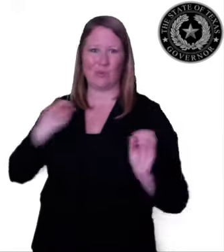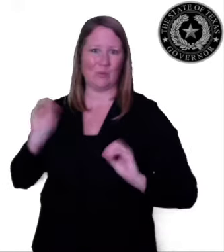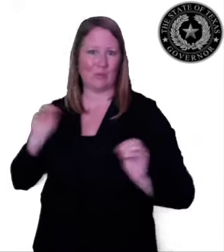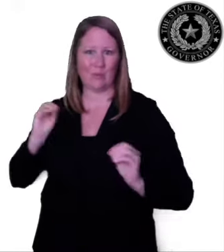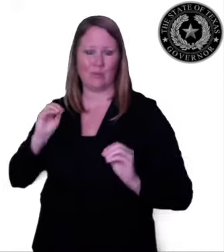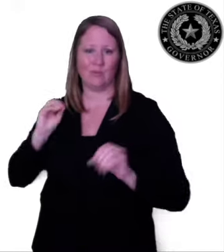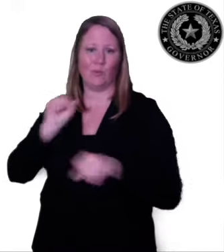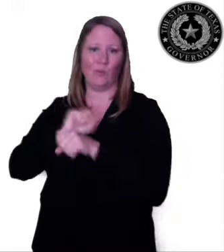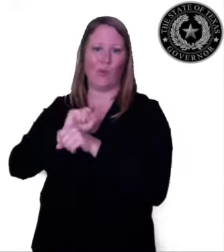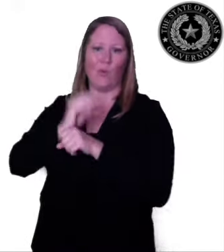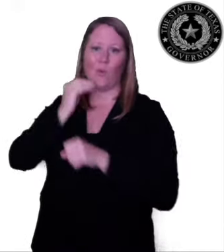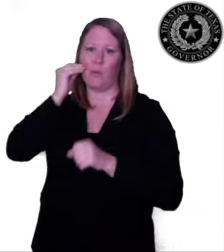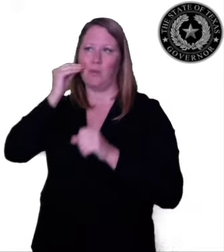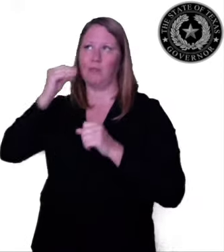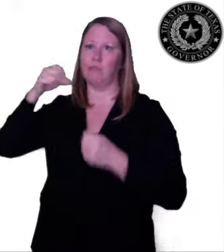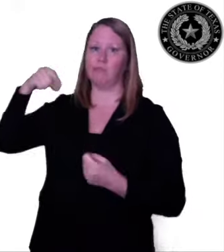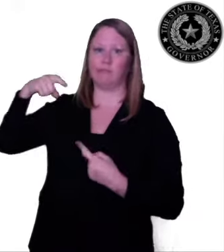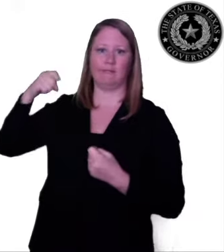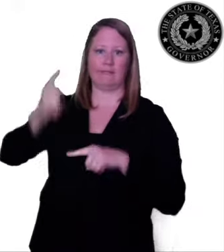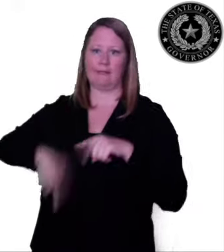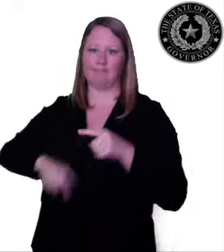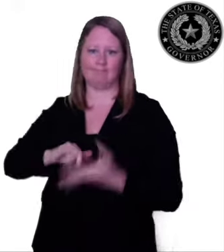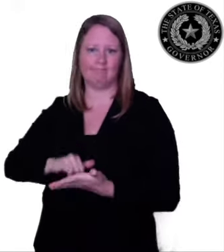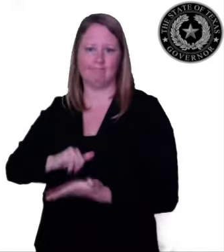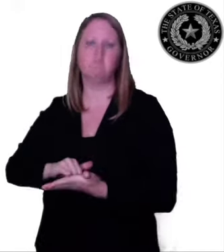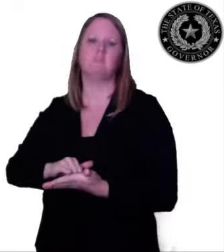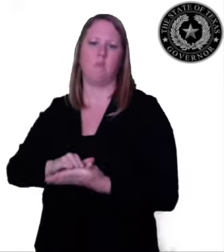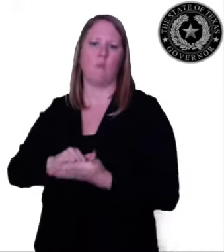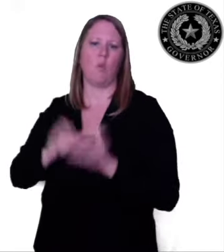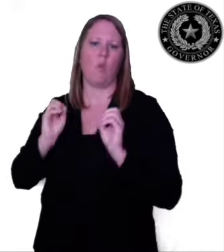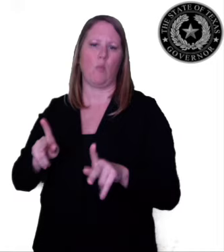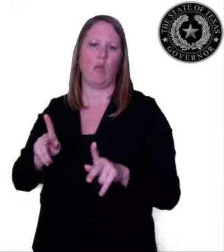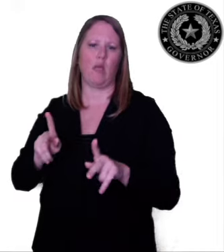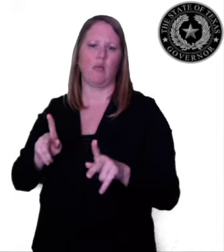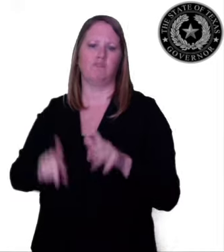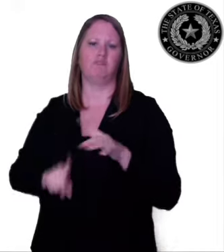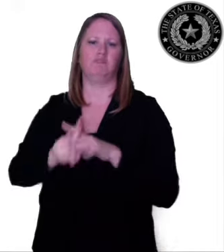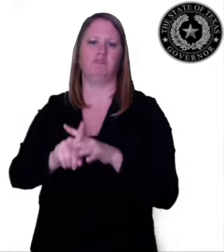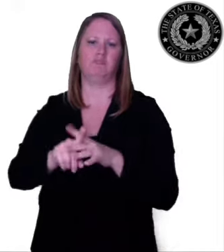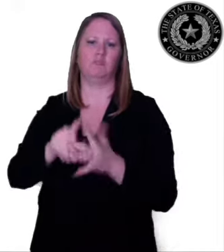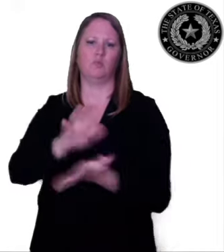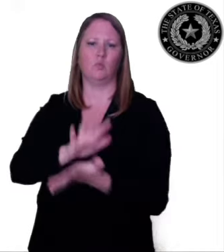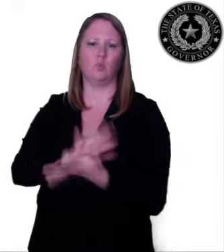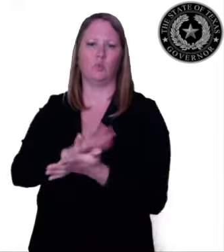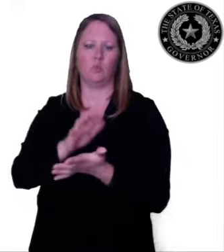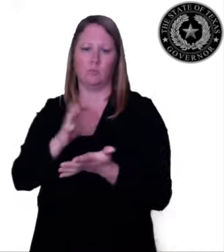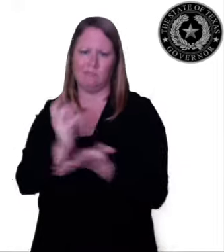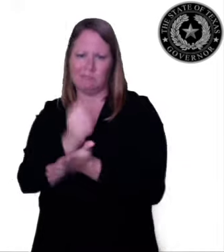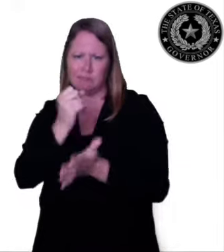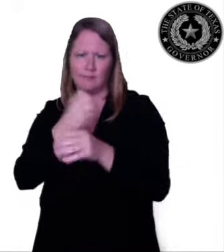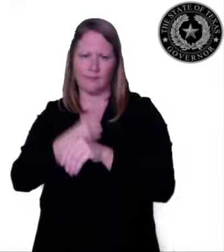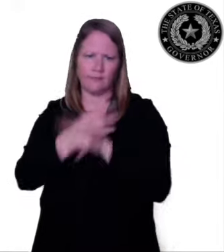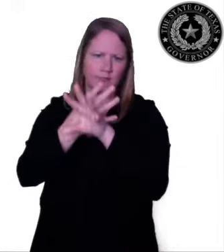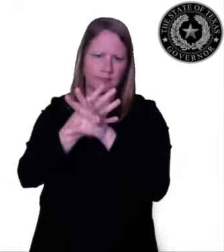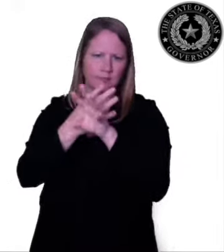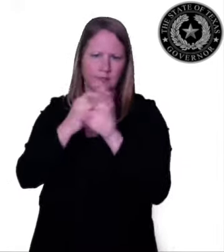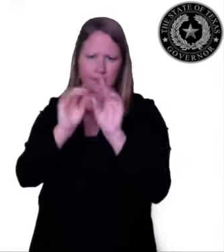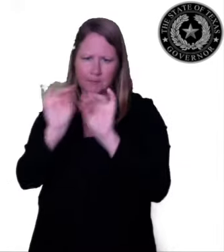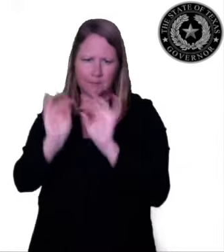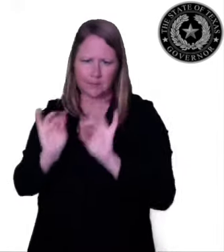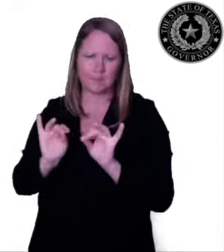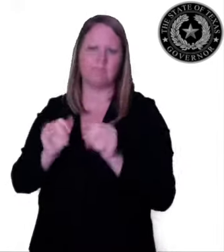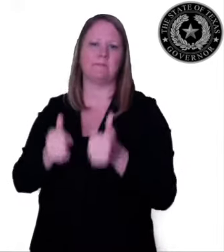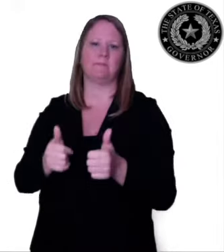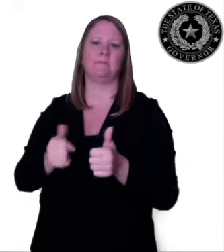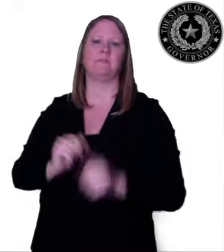terms required by the Texas Education Agency. Private schools and institutions of higher education should